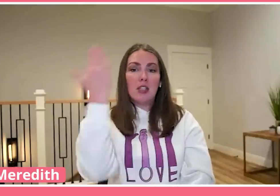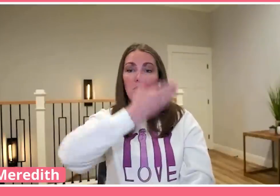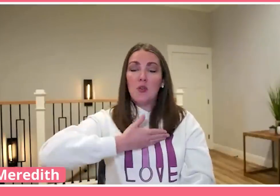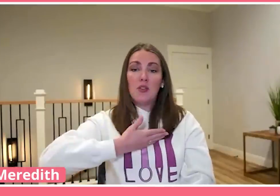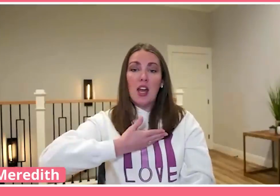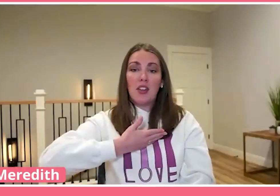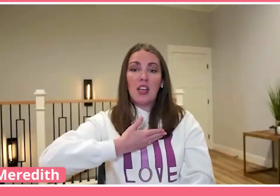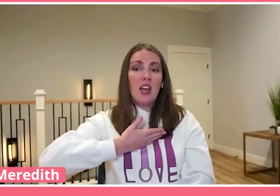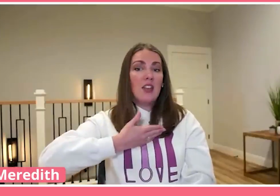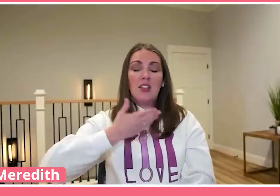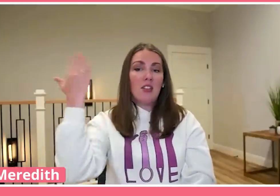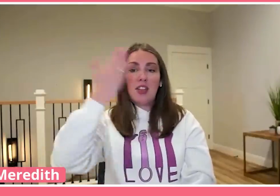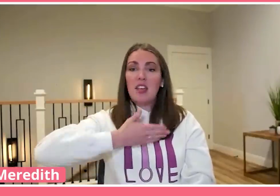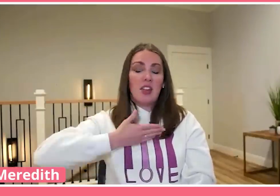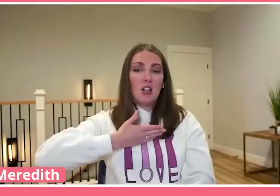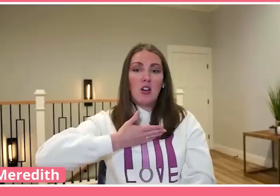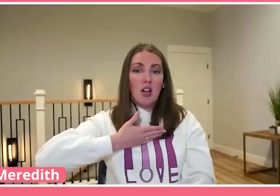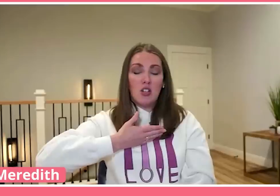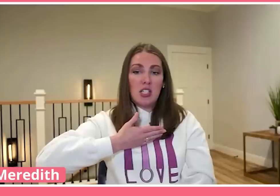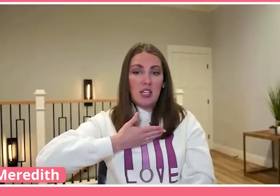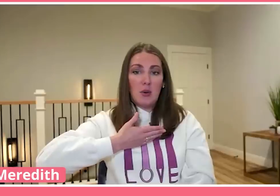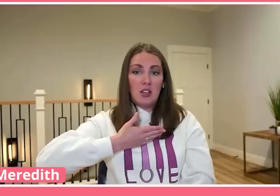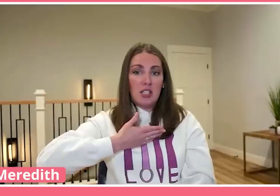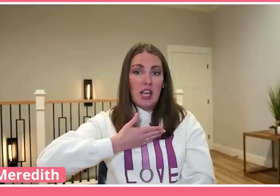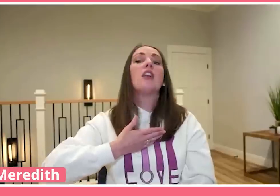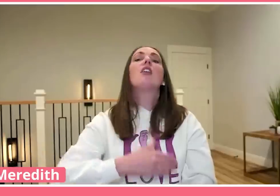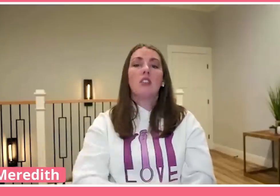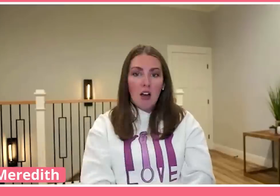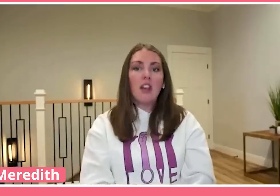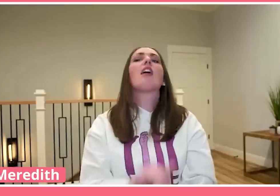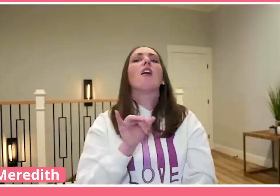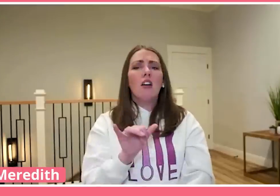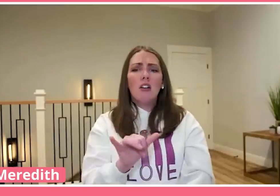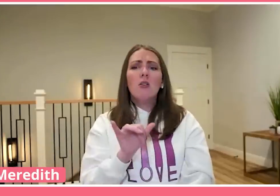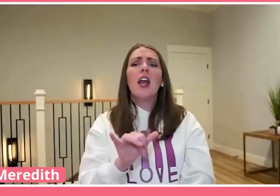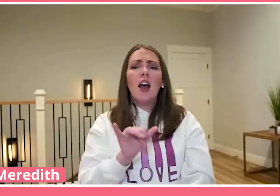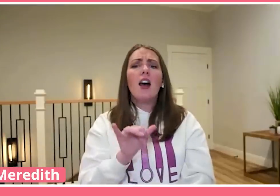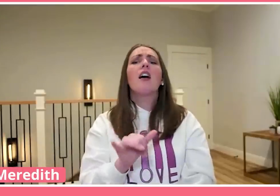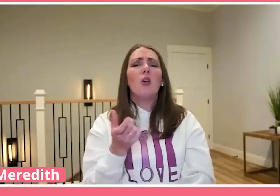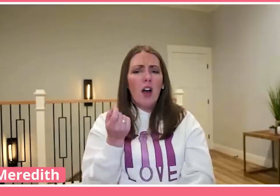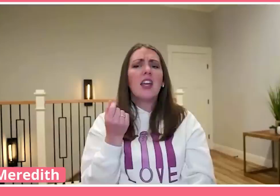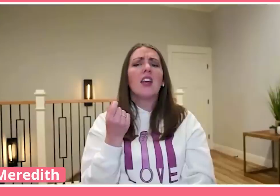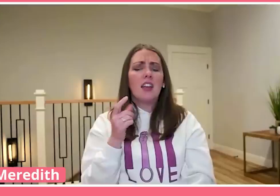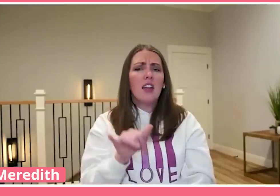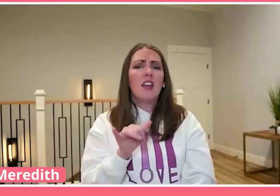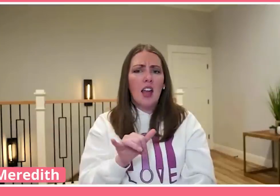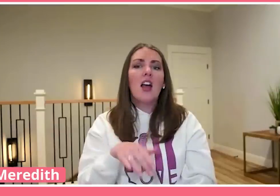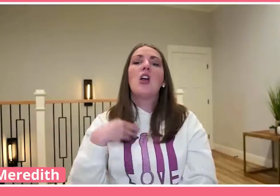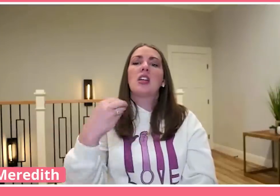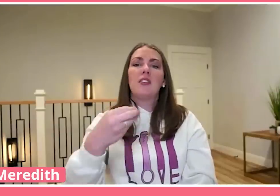Because if you give nothing, they're thinking that you're not understanding what they're saying. Nodding. Oh, yeah. Oh, I get it. Yeah, yeah, yeah. Giving